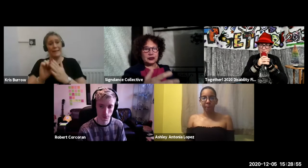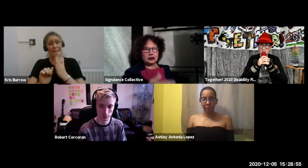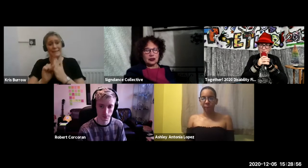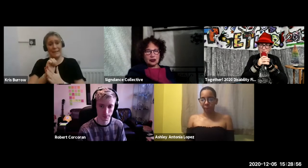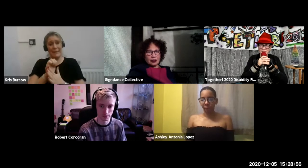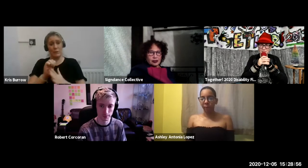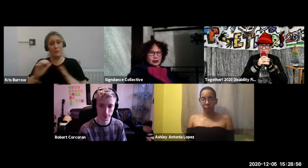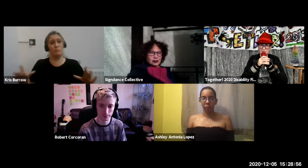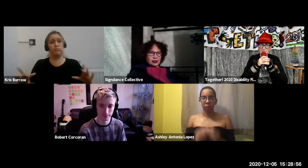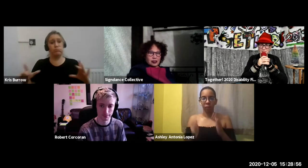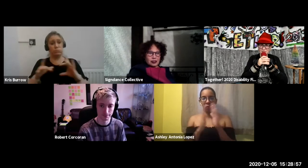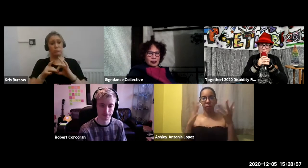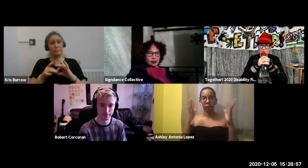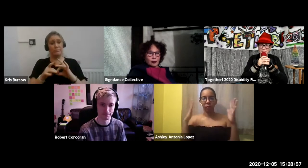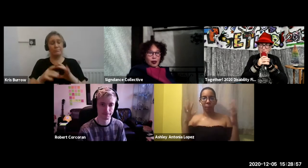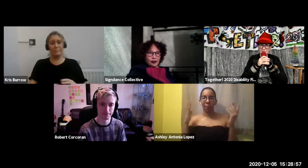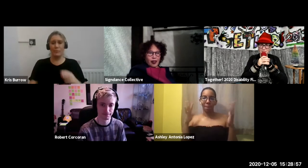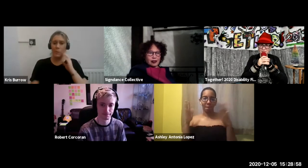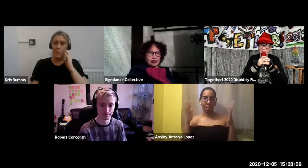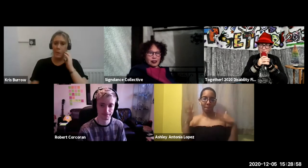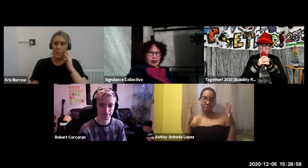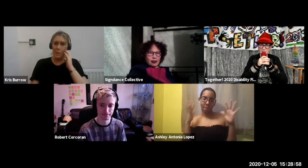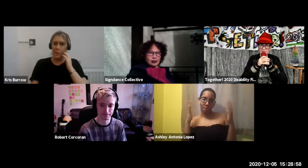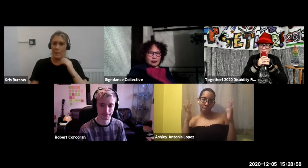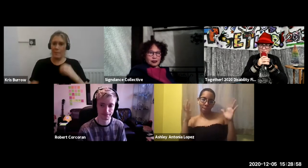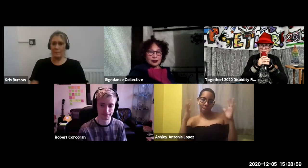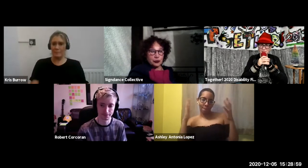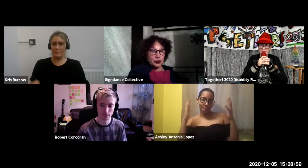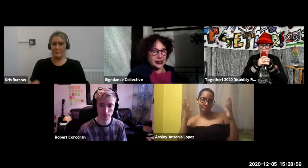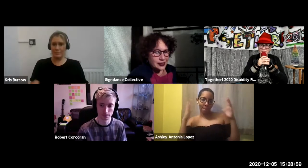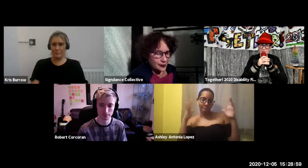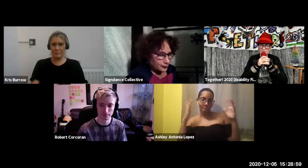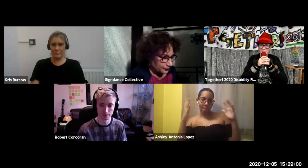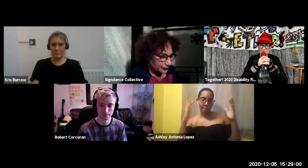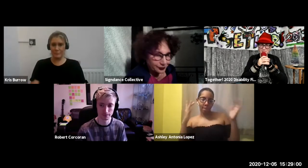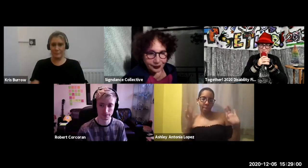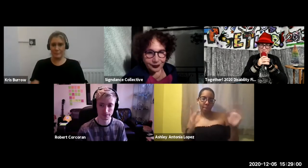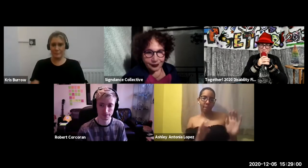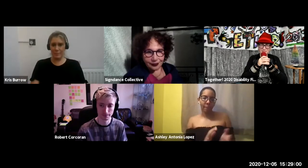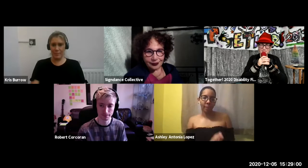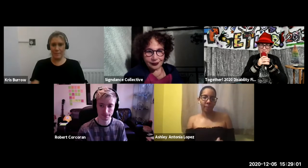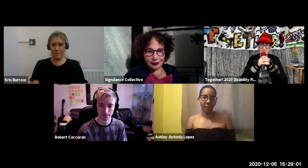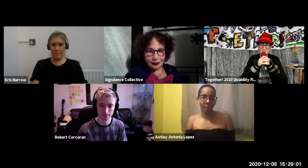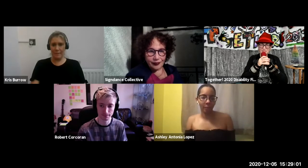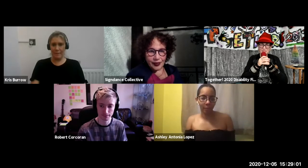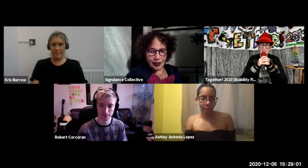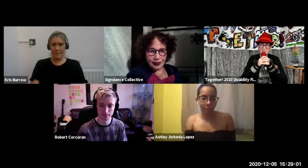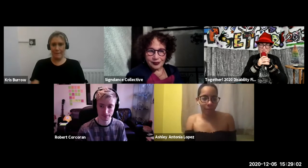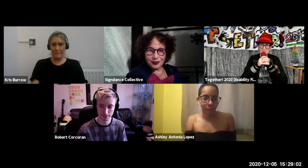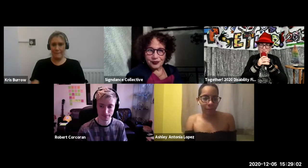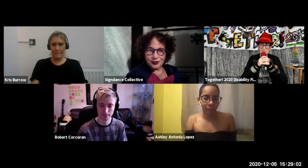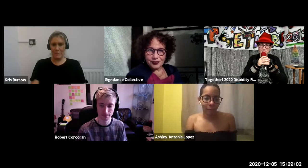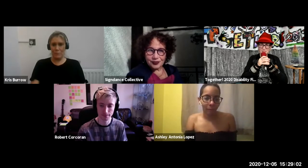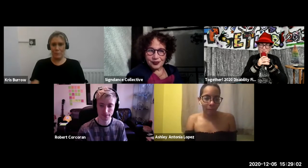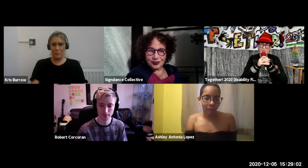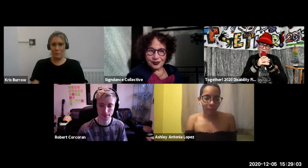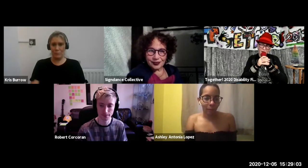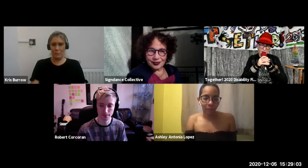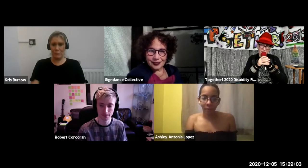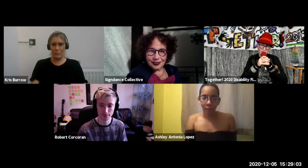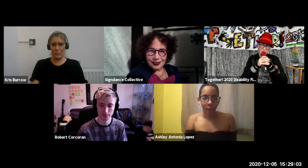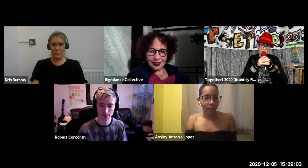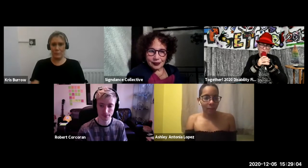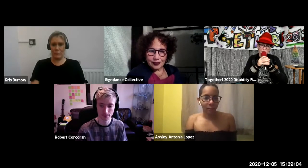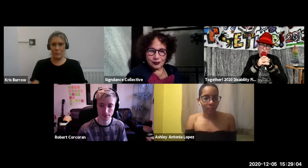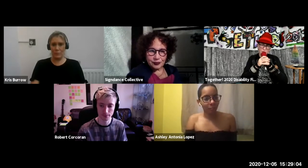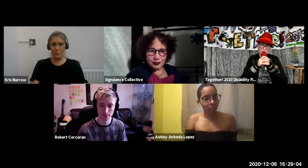to work that together. It was brilliant. Yeah. And how